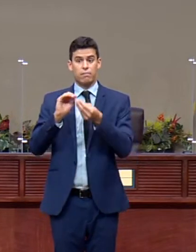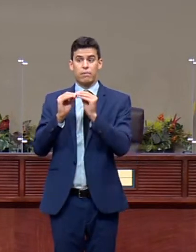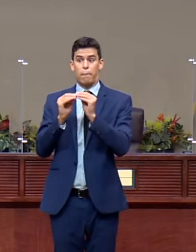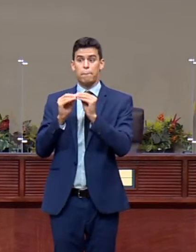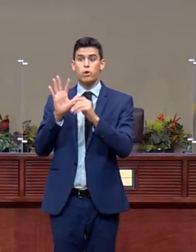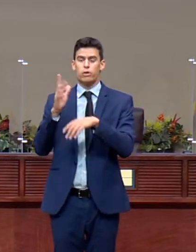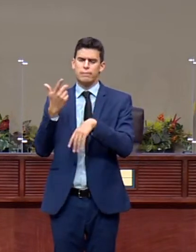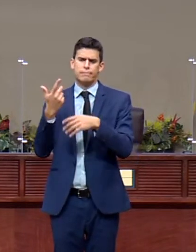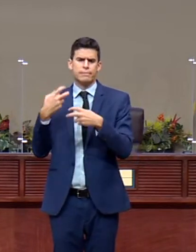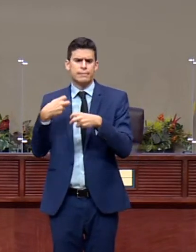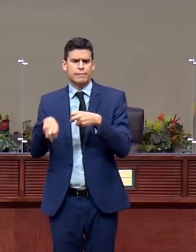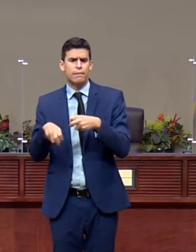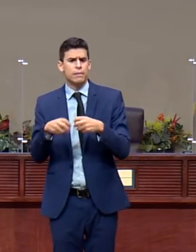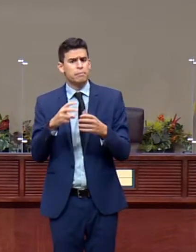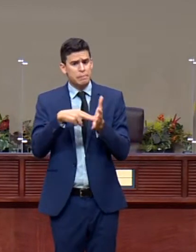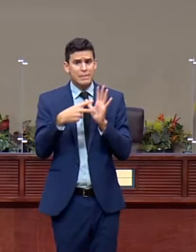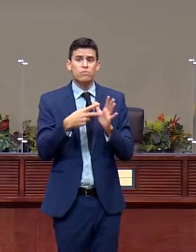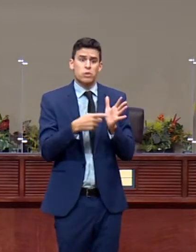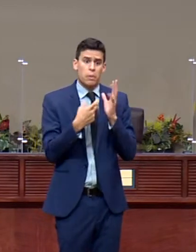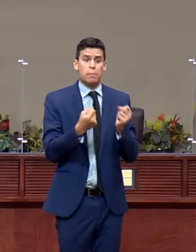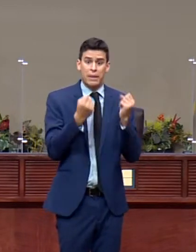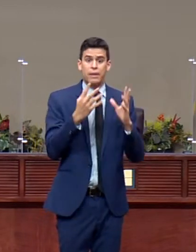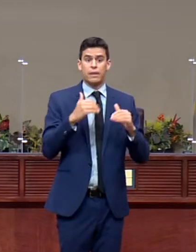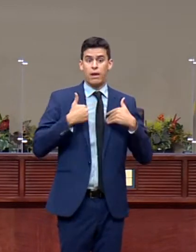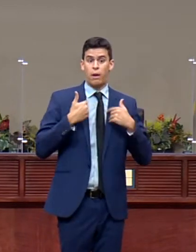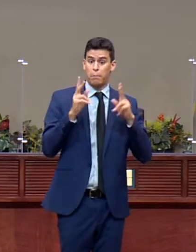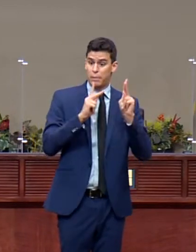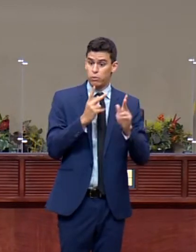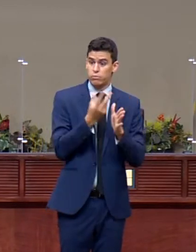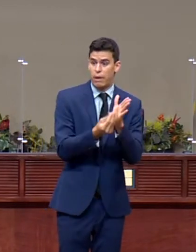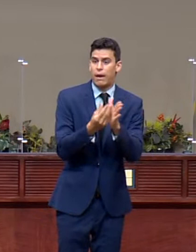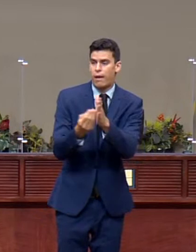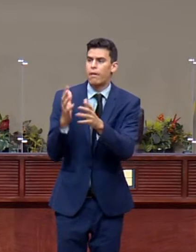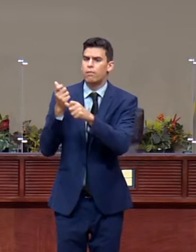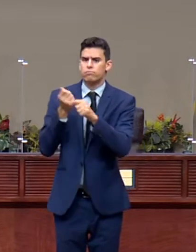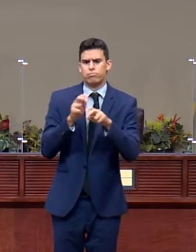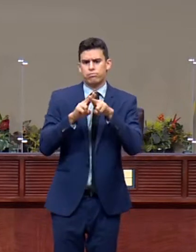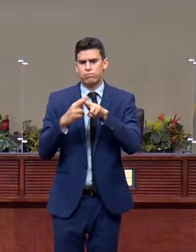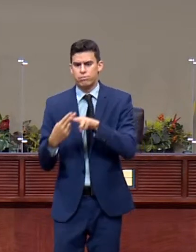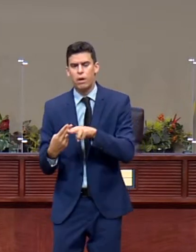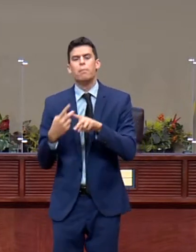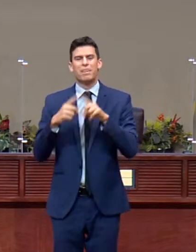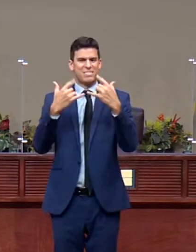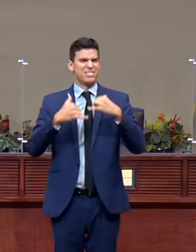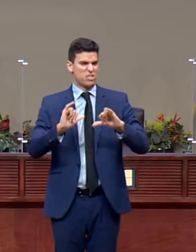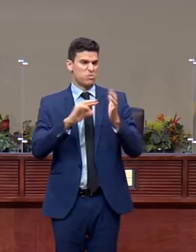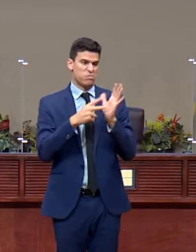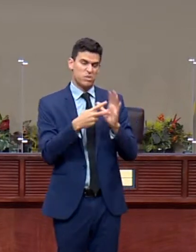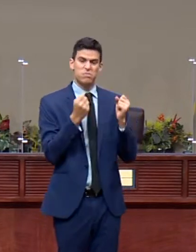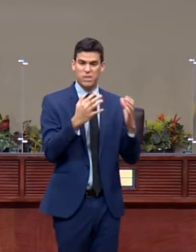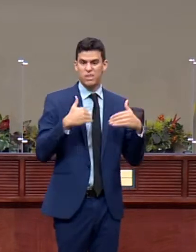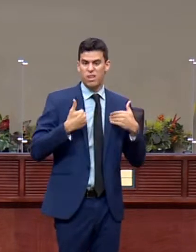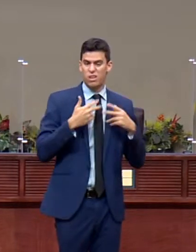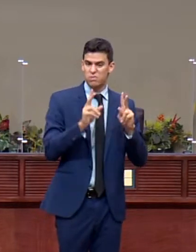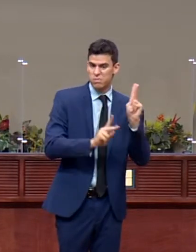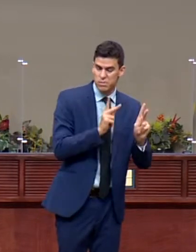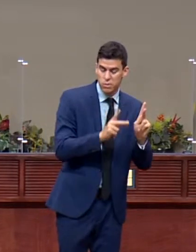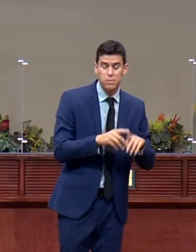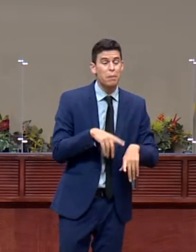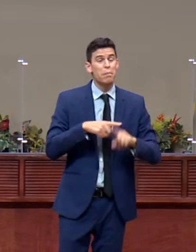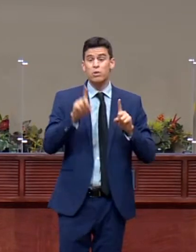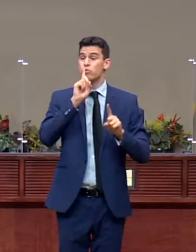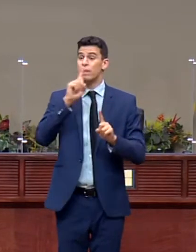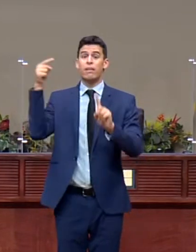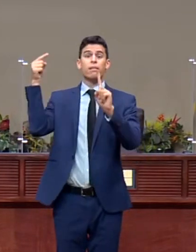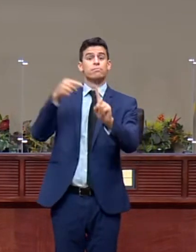little bit. For the vaccination, the good news is that our percentages continue to increase.